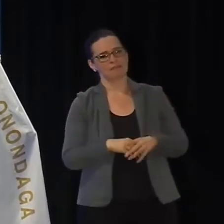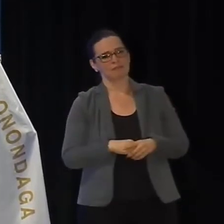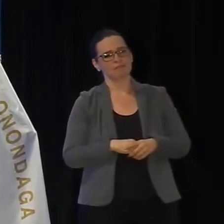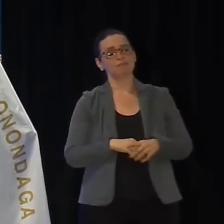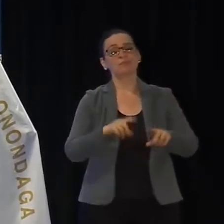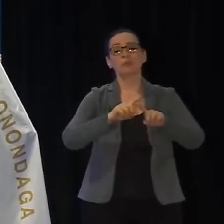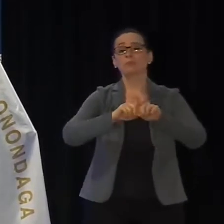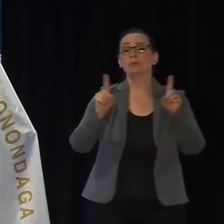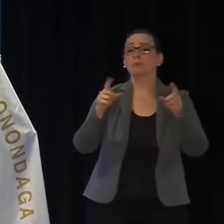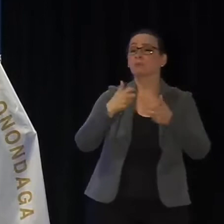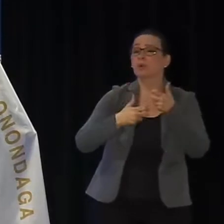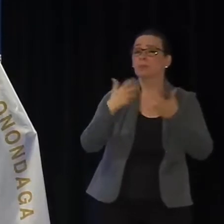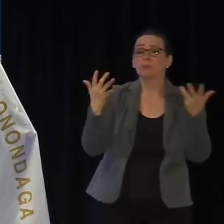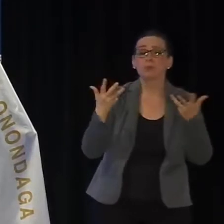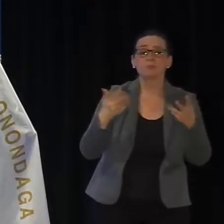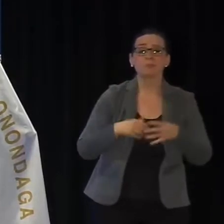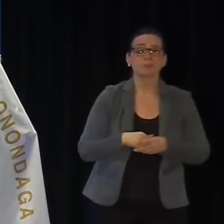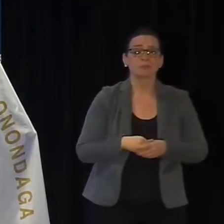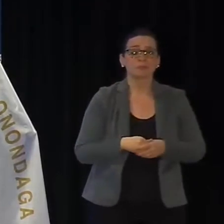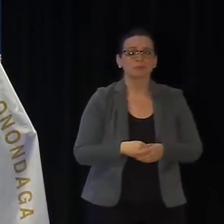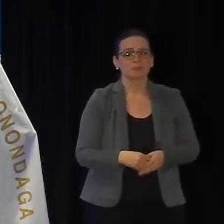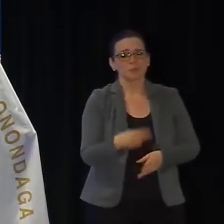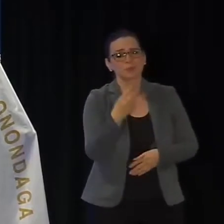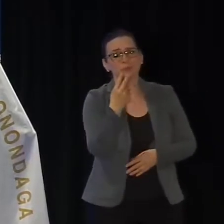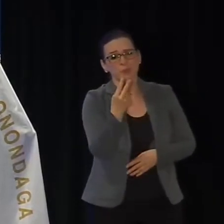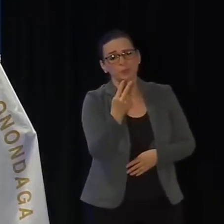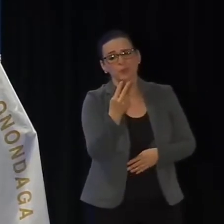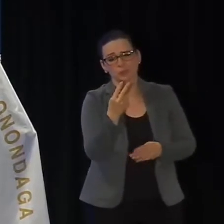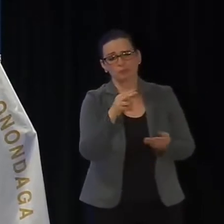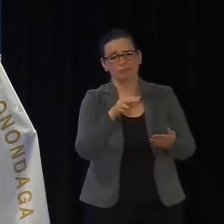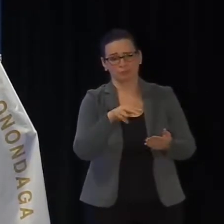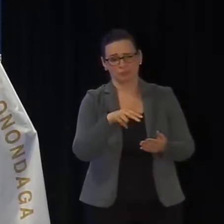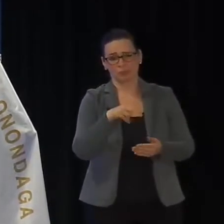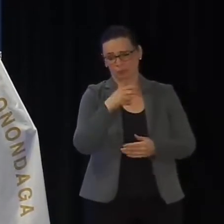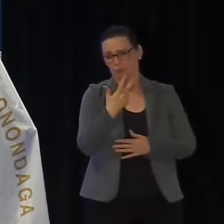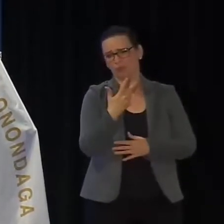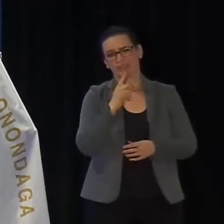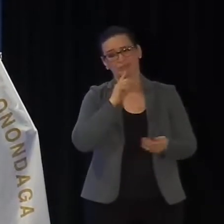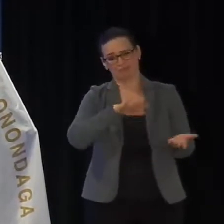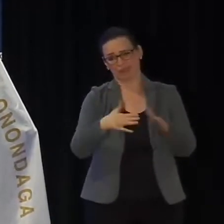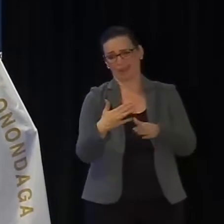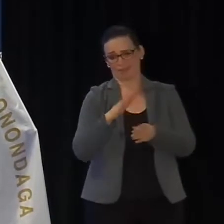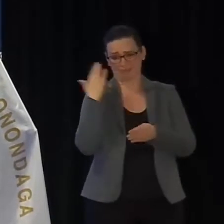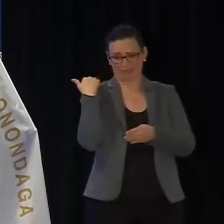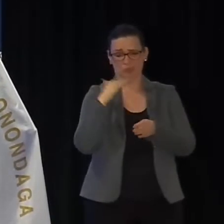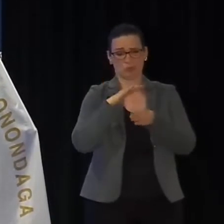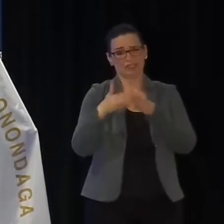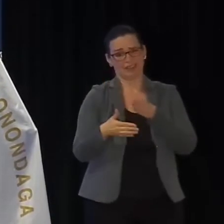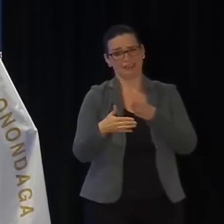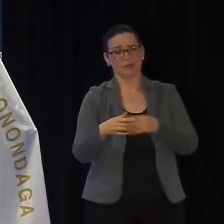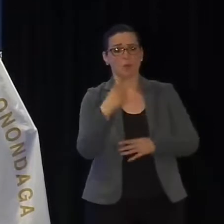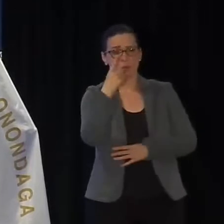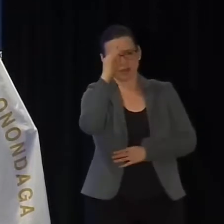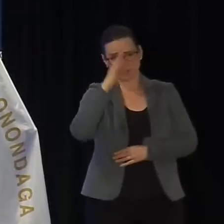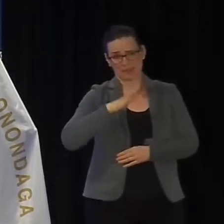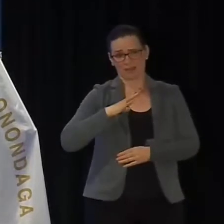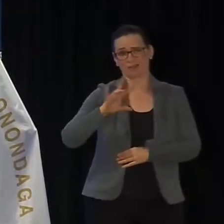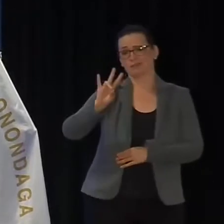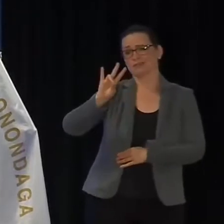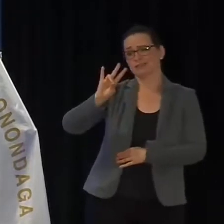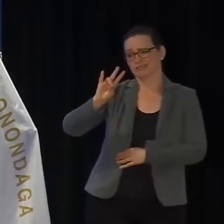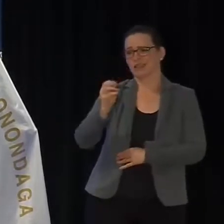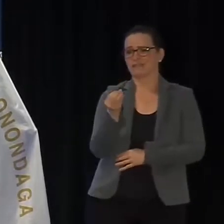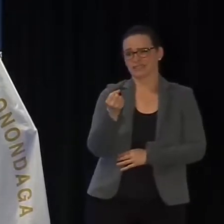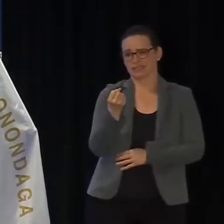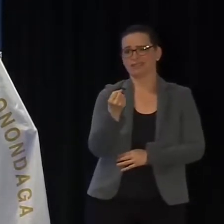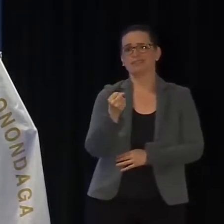Male in his 70s, and another male in his 60s. So certainly want to think about them and